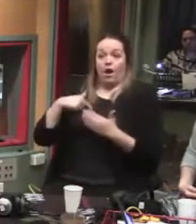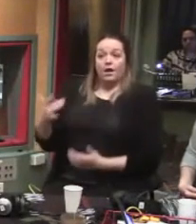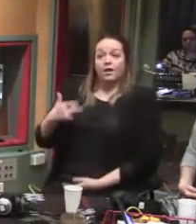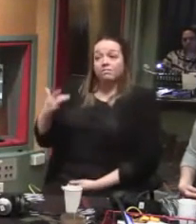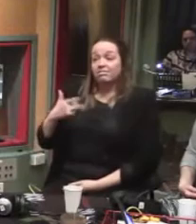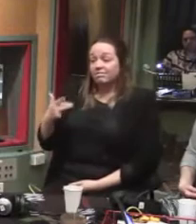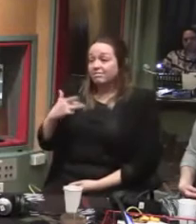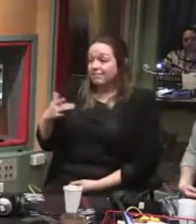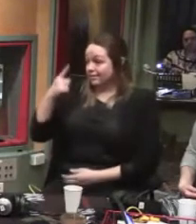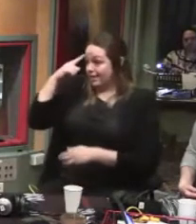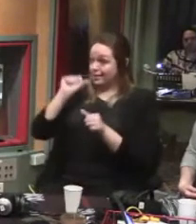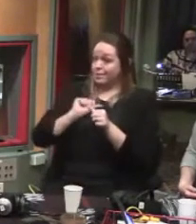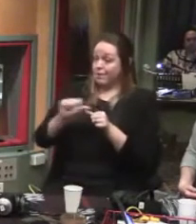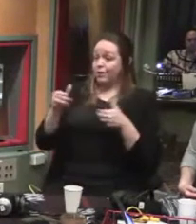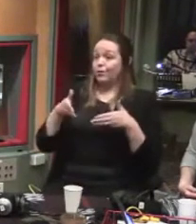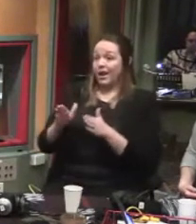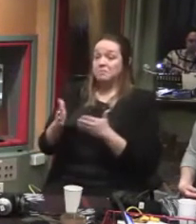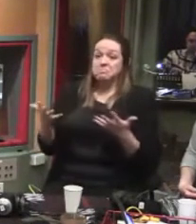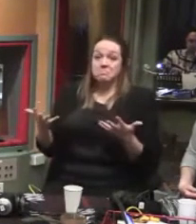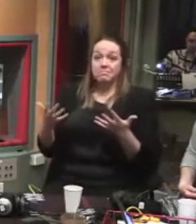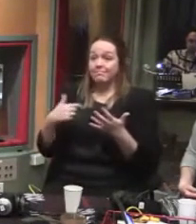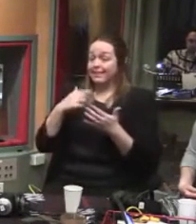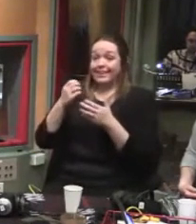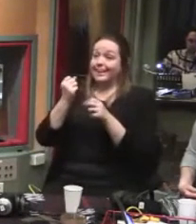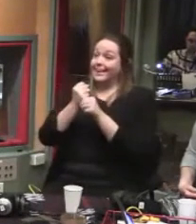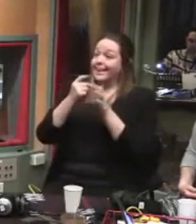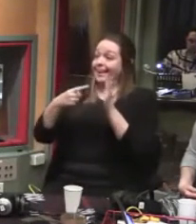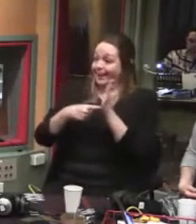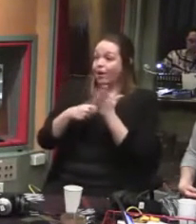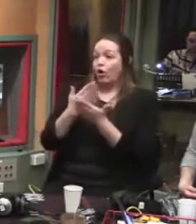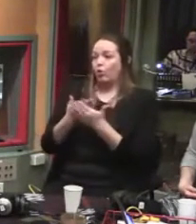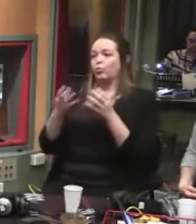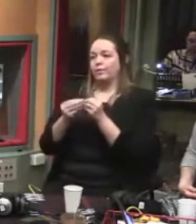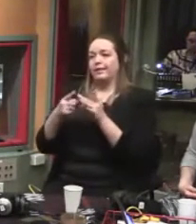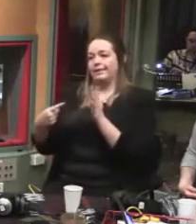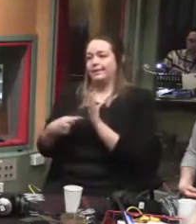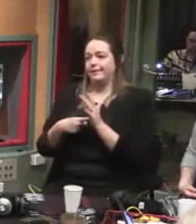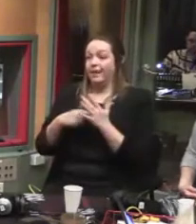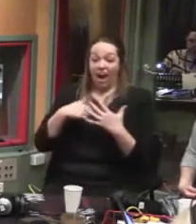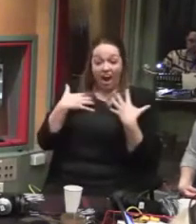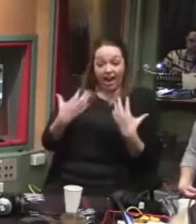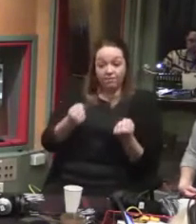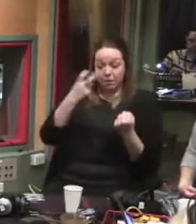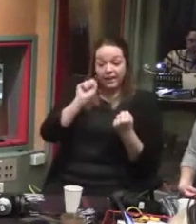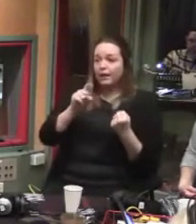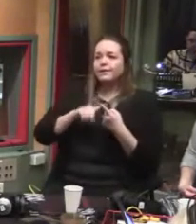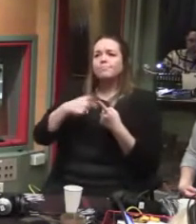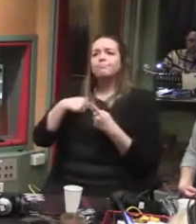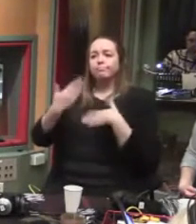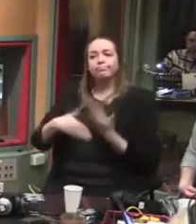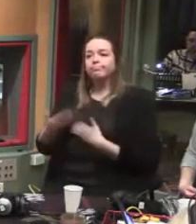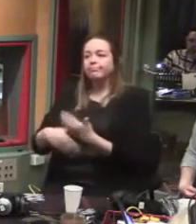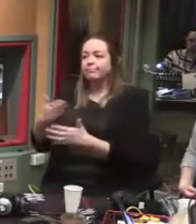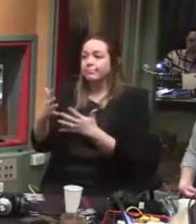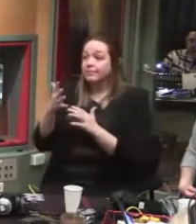And I think the way to do that is to get on with it. And it doesn't mean that I don't find